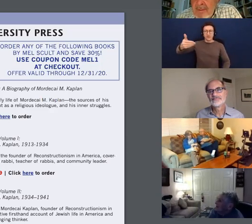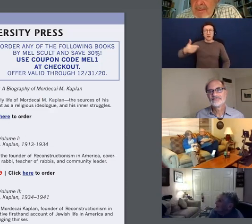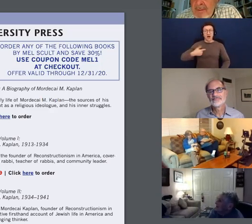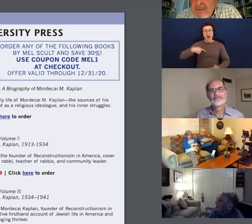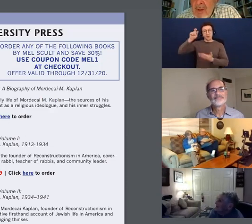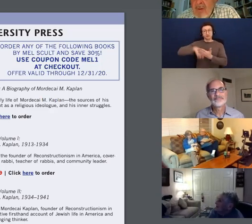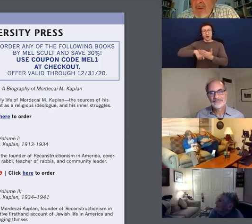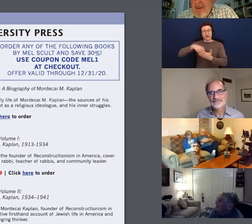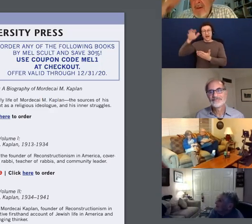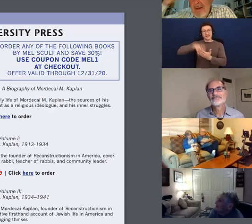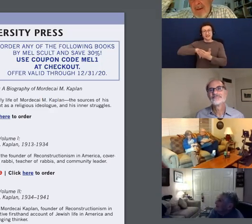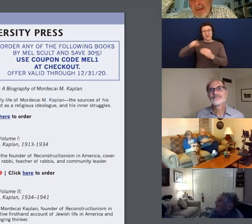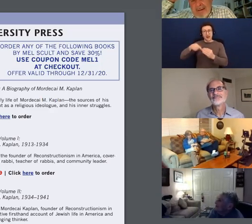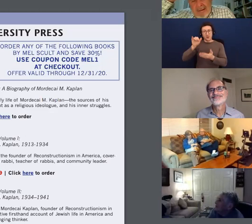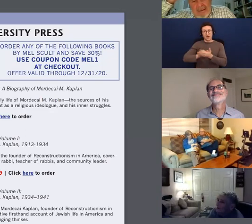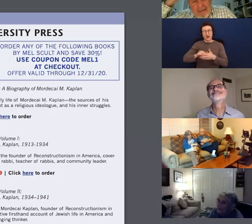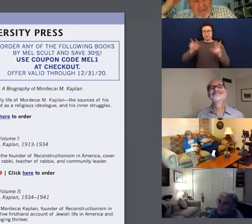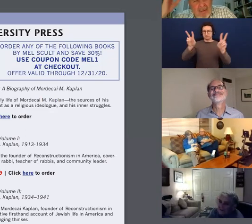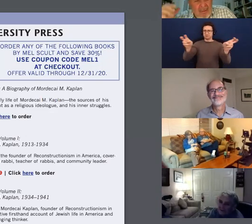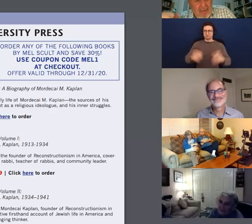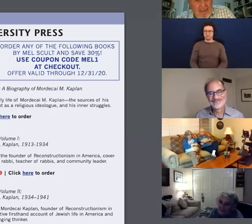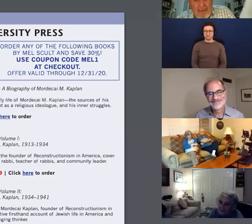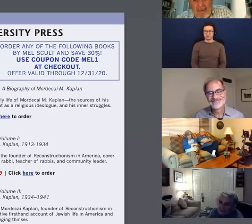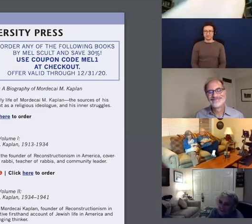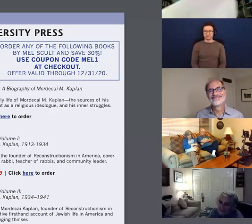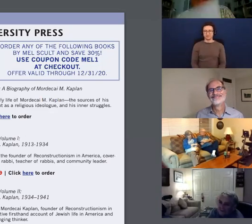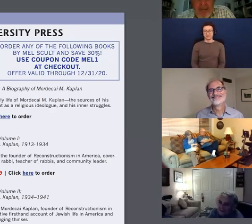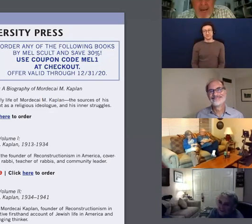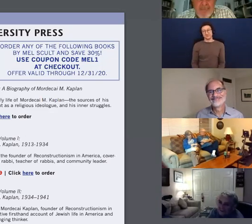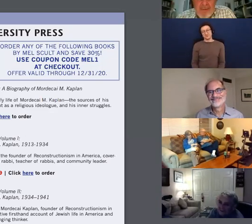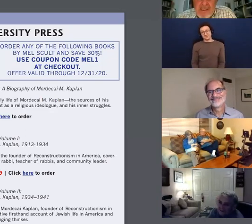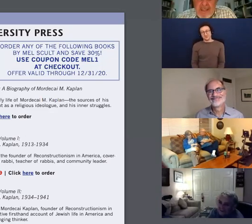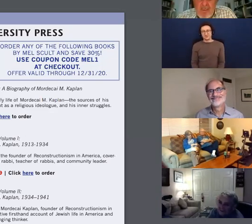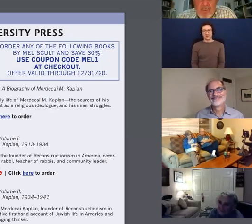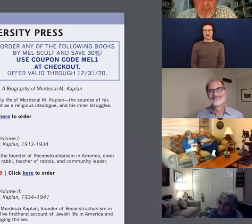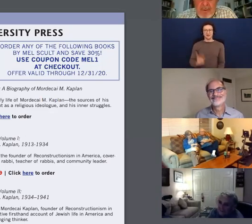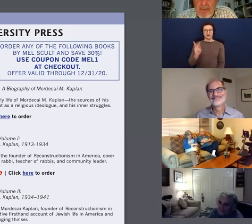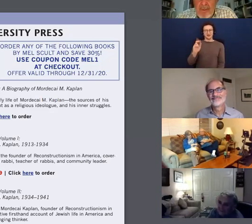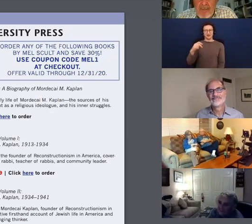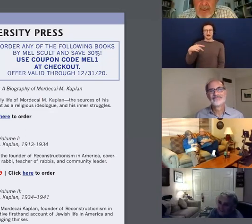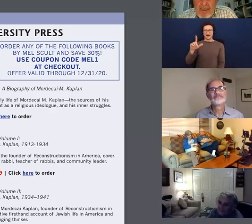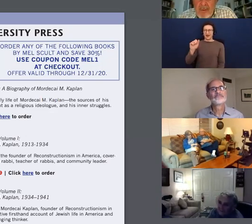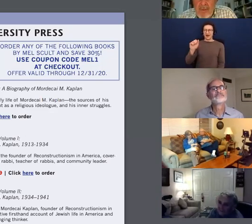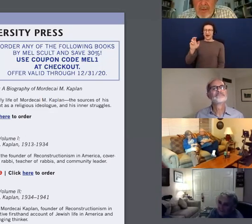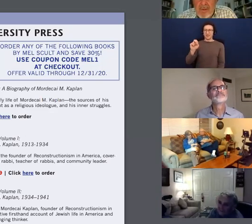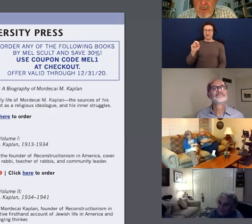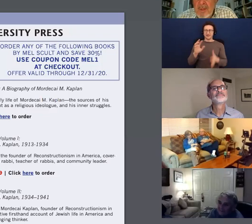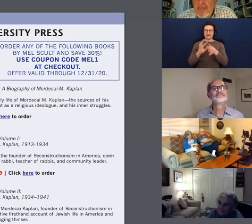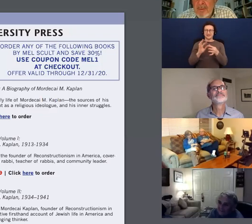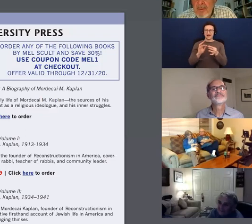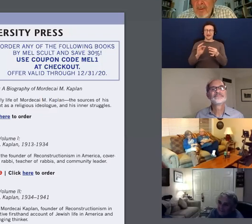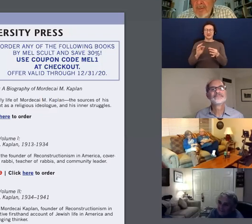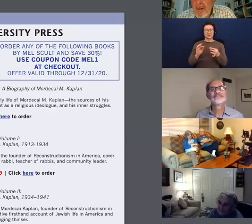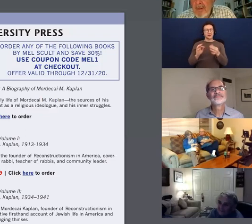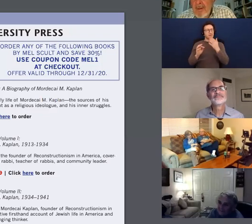writing. So, you know, and Kaplan said at one point that there were really two